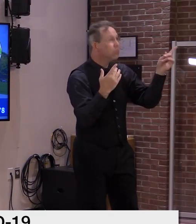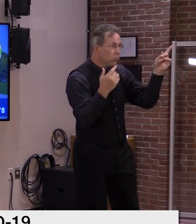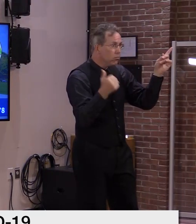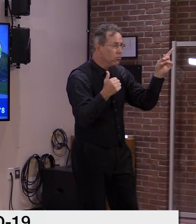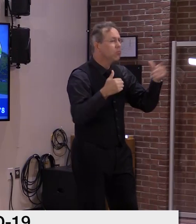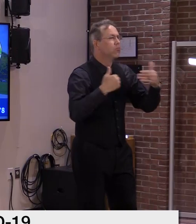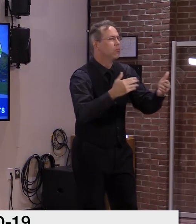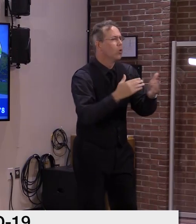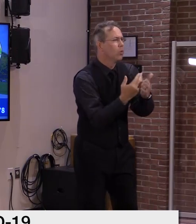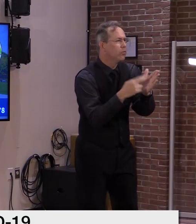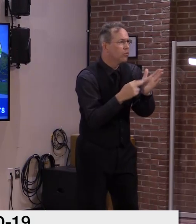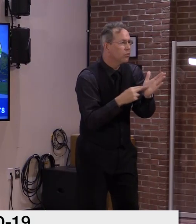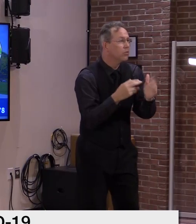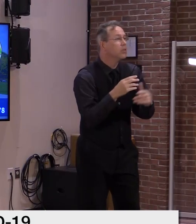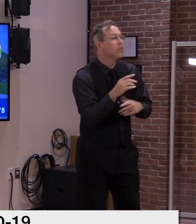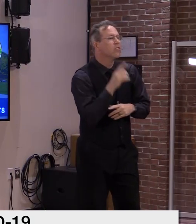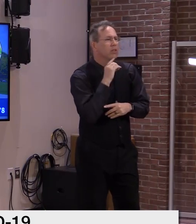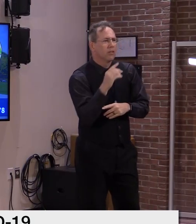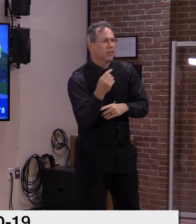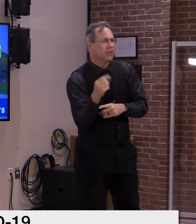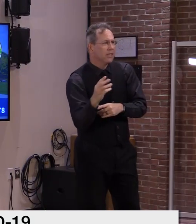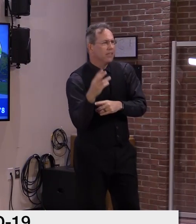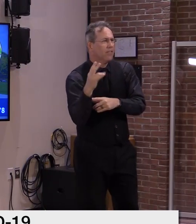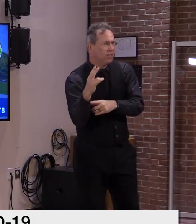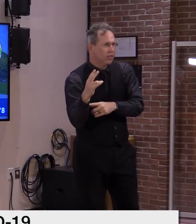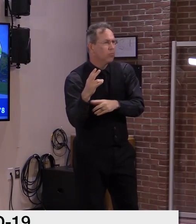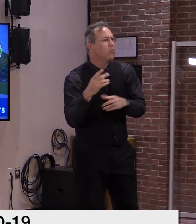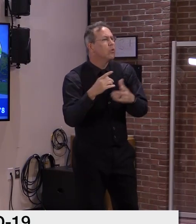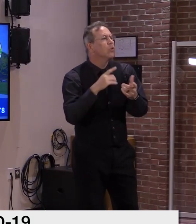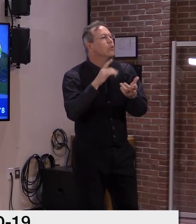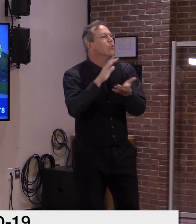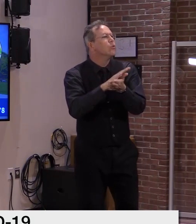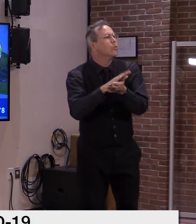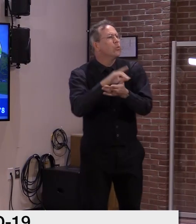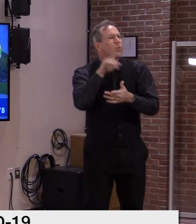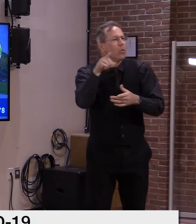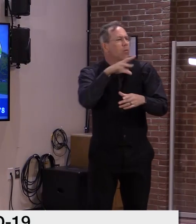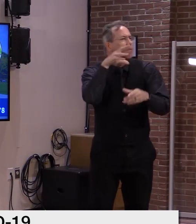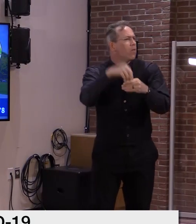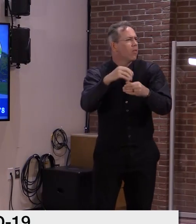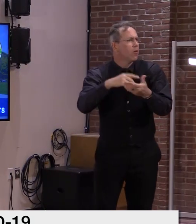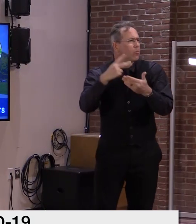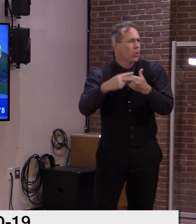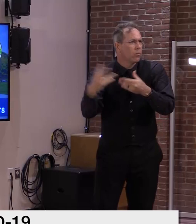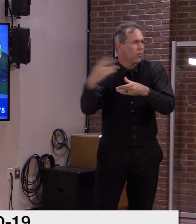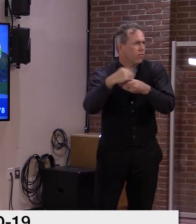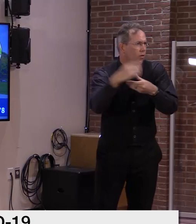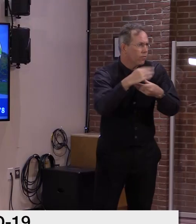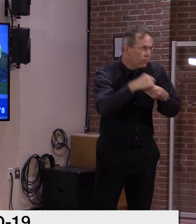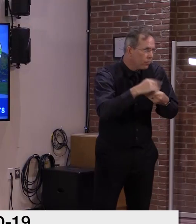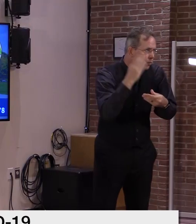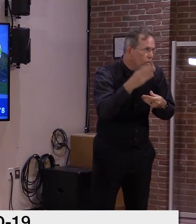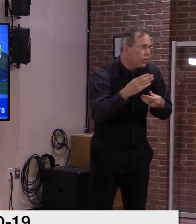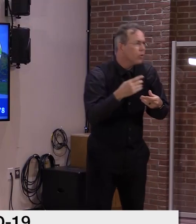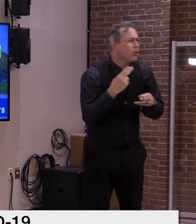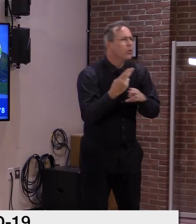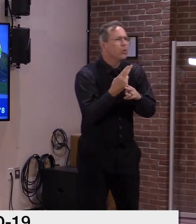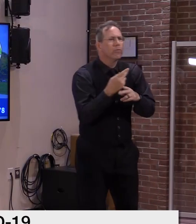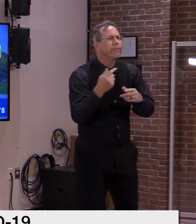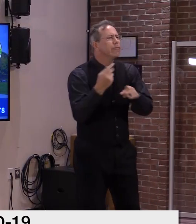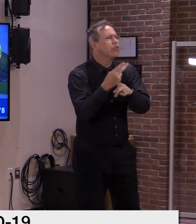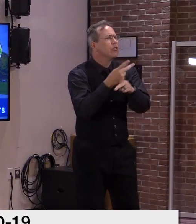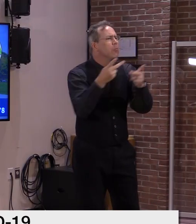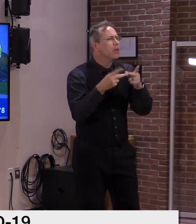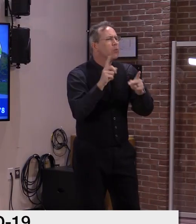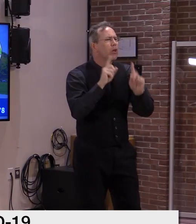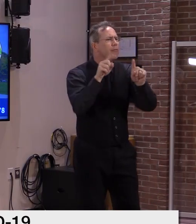will be part of this effort, as well as our regular clinics. We have been communicating with school districts, and we are